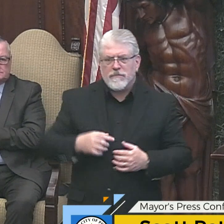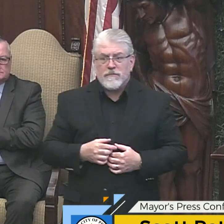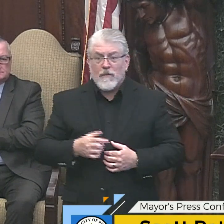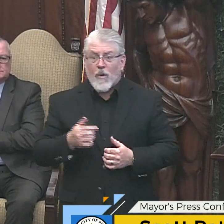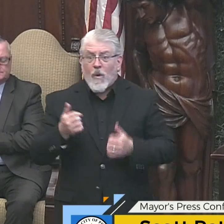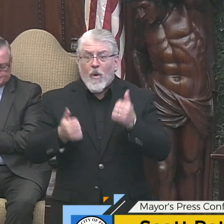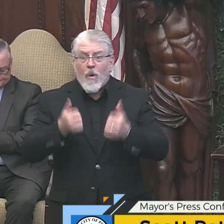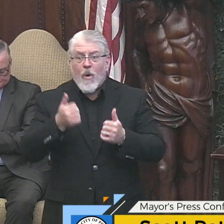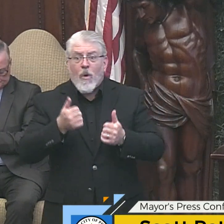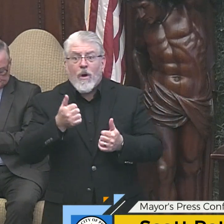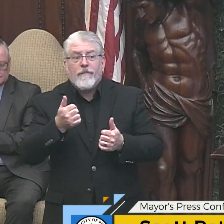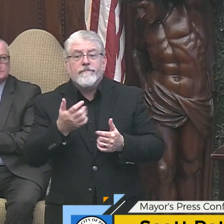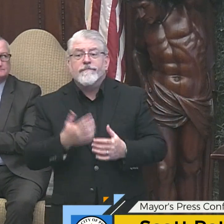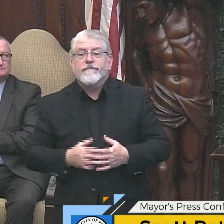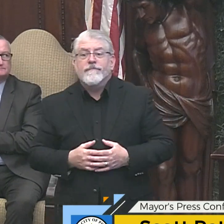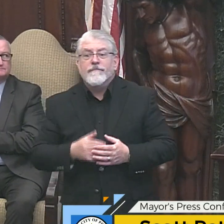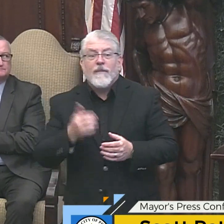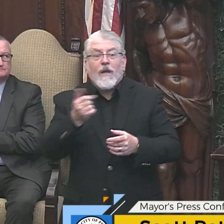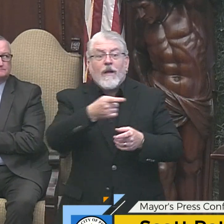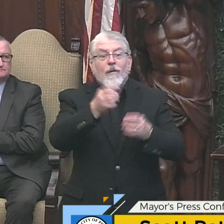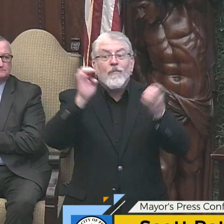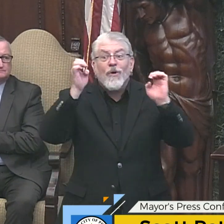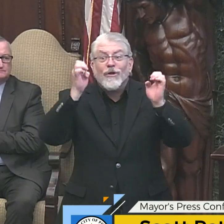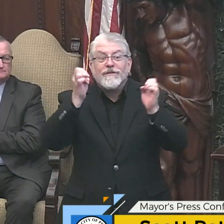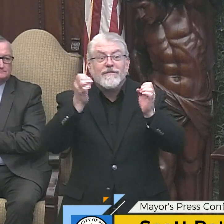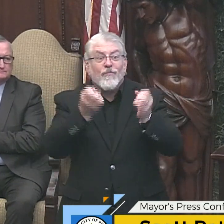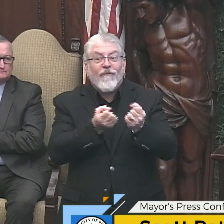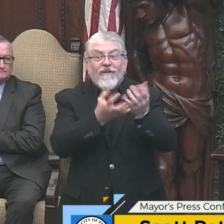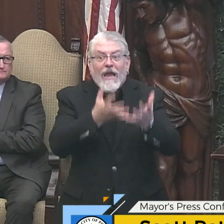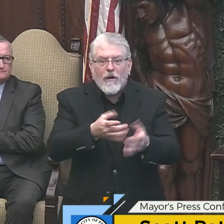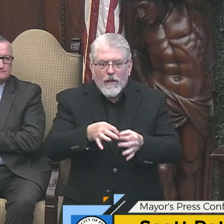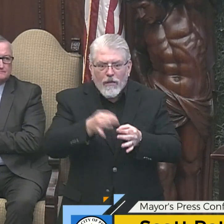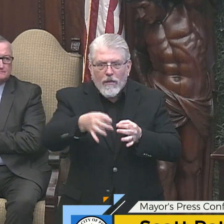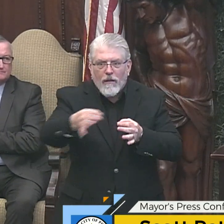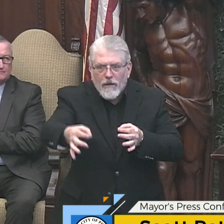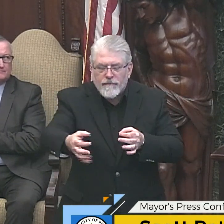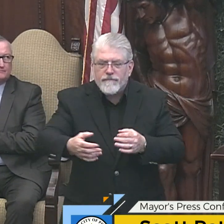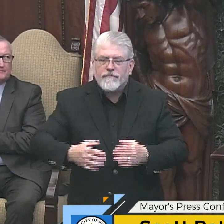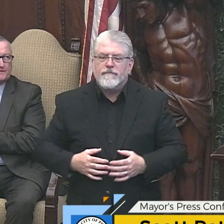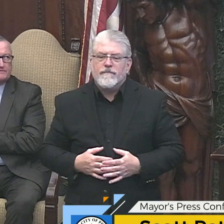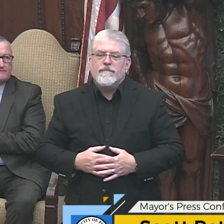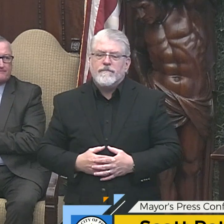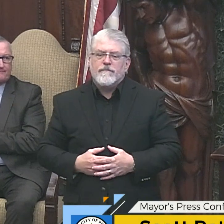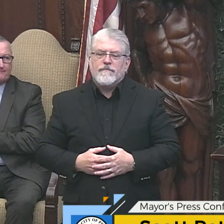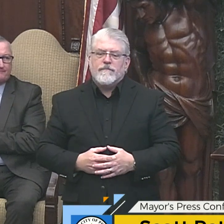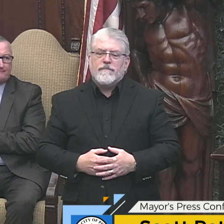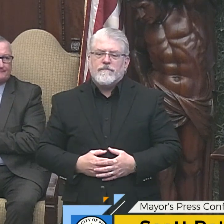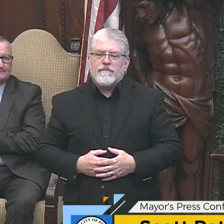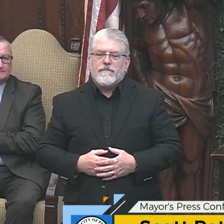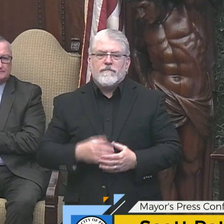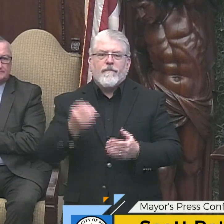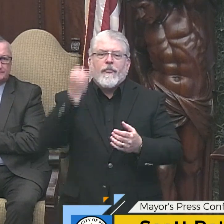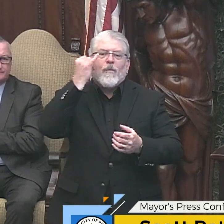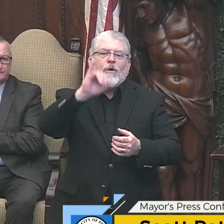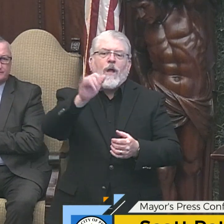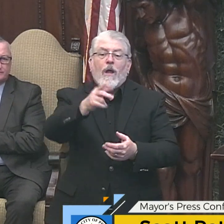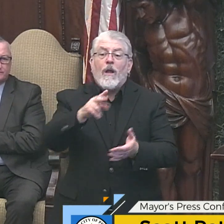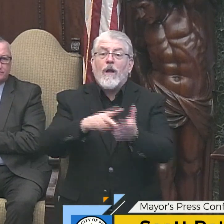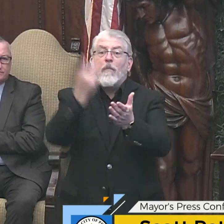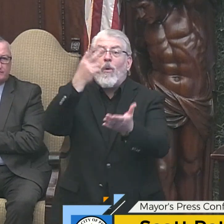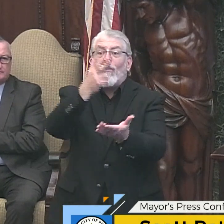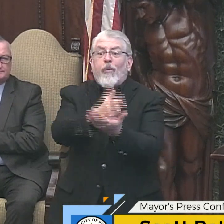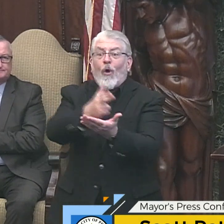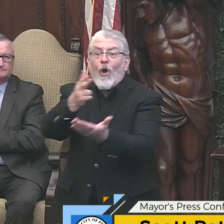such things as double parking, parking in loading zones, and blocking entrances or crosswalks.